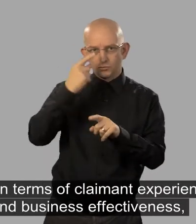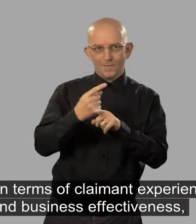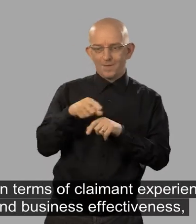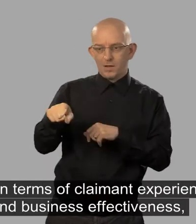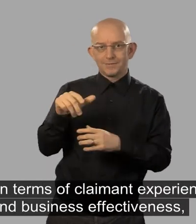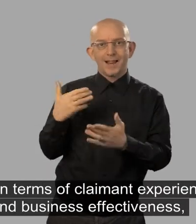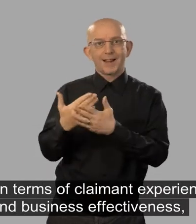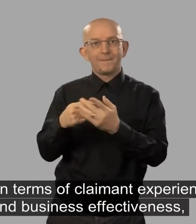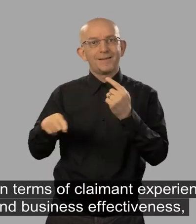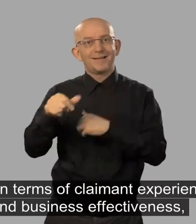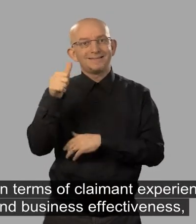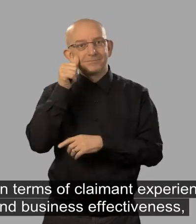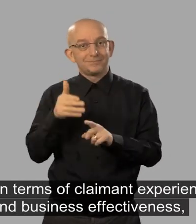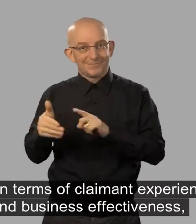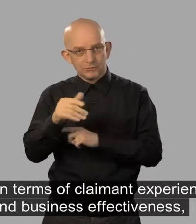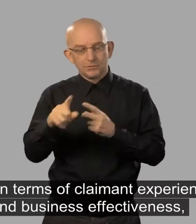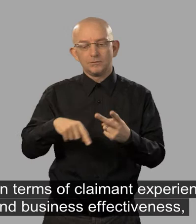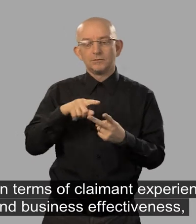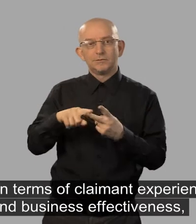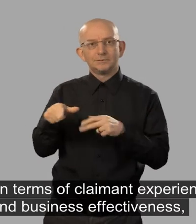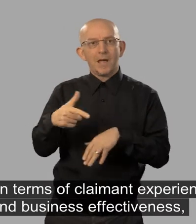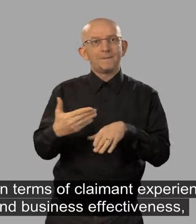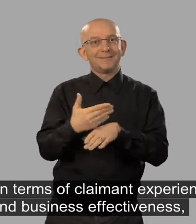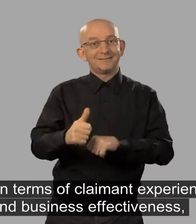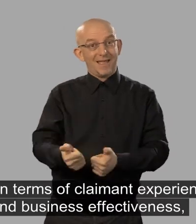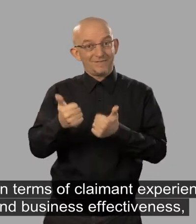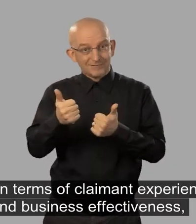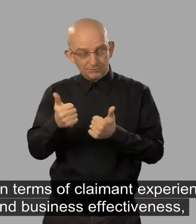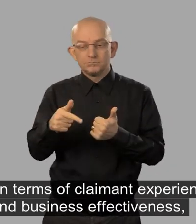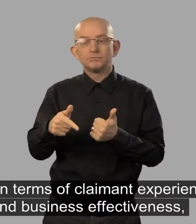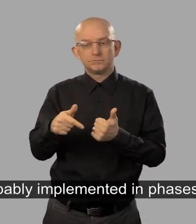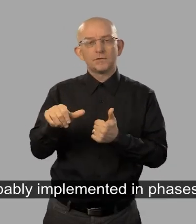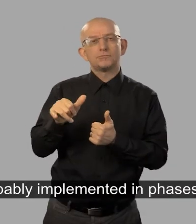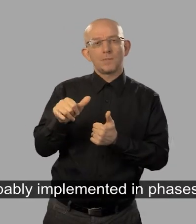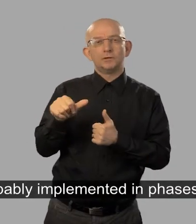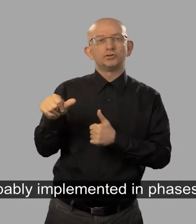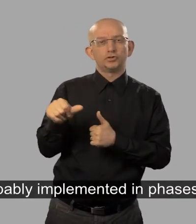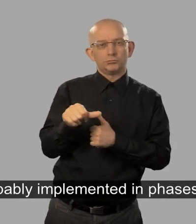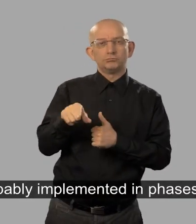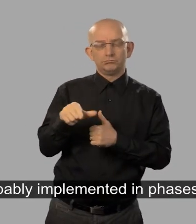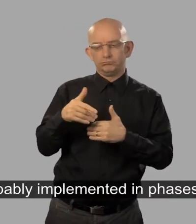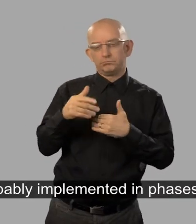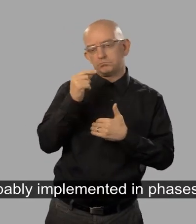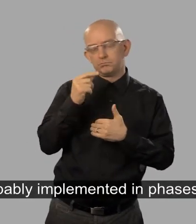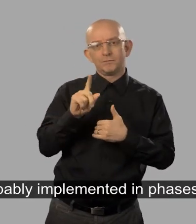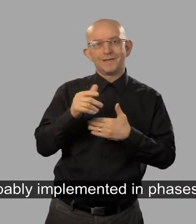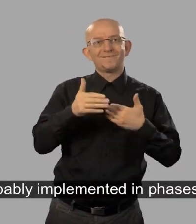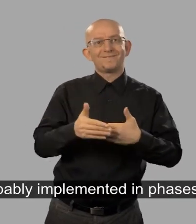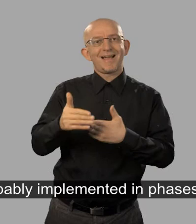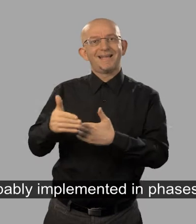claimant experience and business effectiveness, probably implemented in phases.